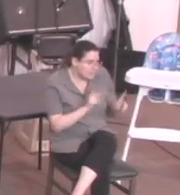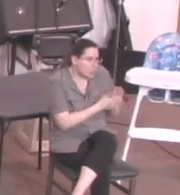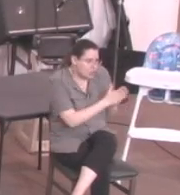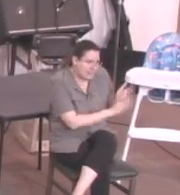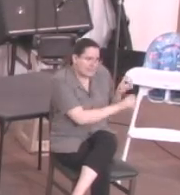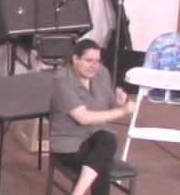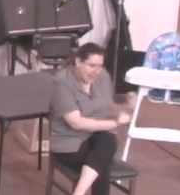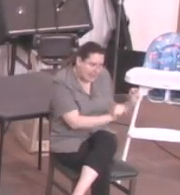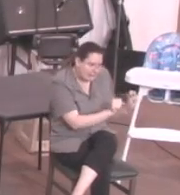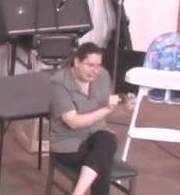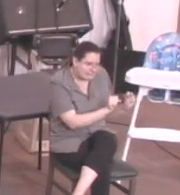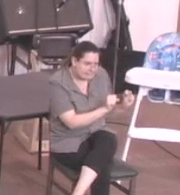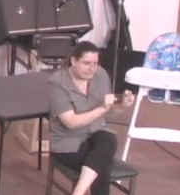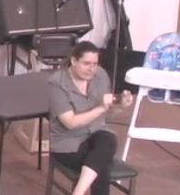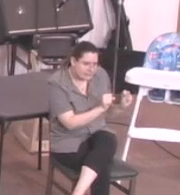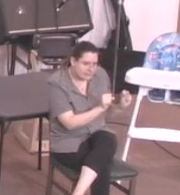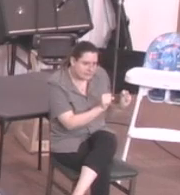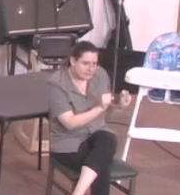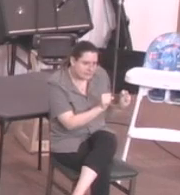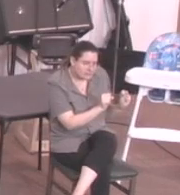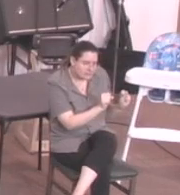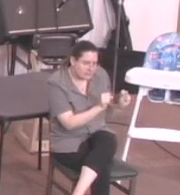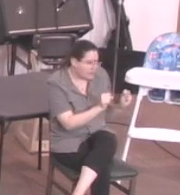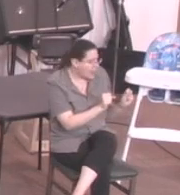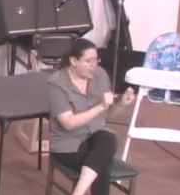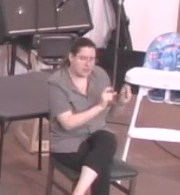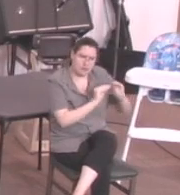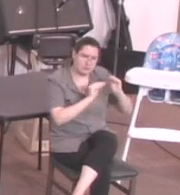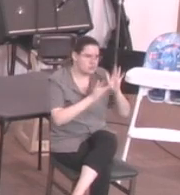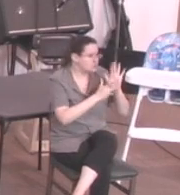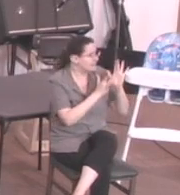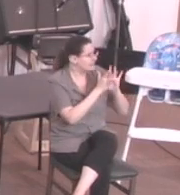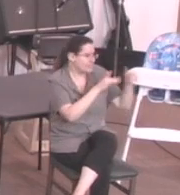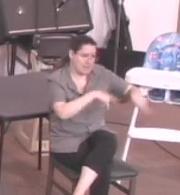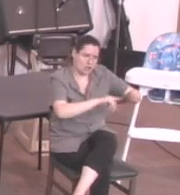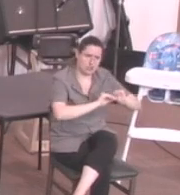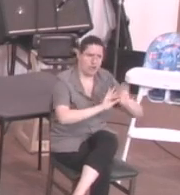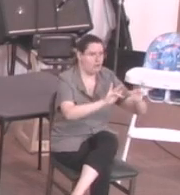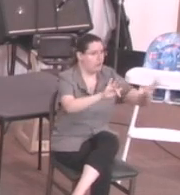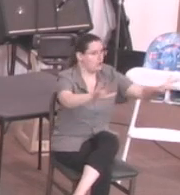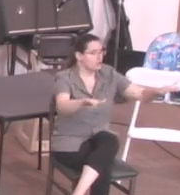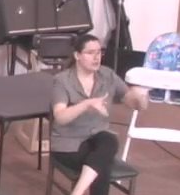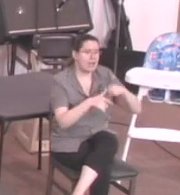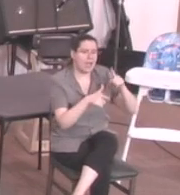saved, coming up sharing Jesus, and then